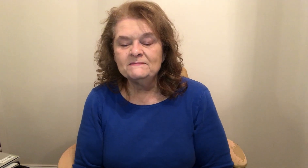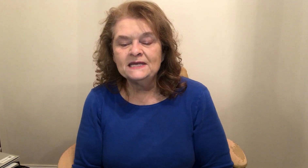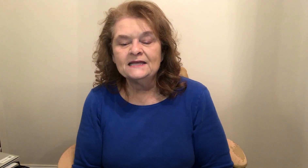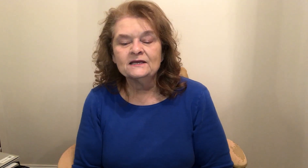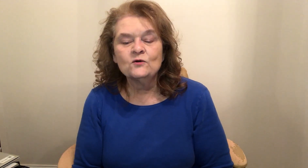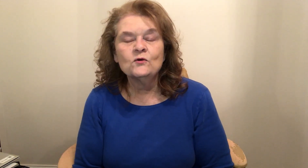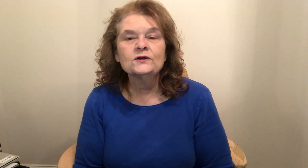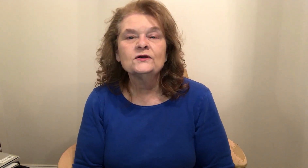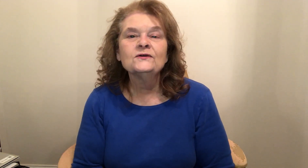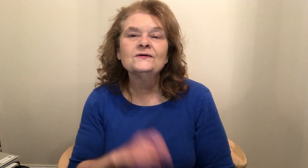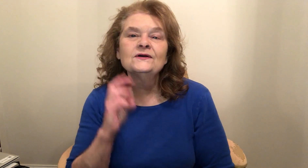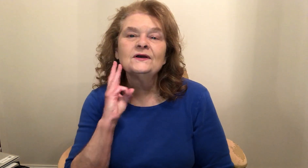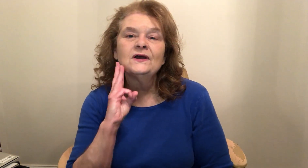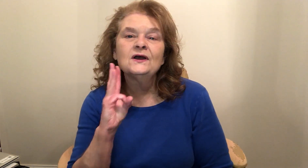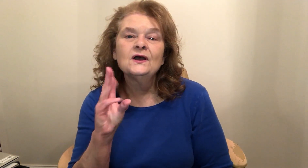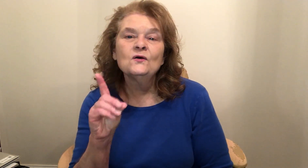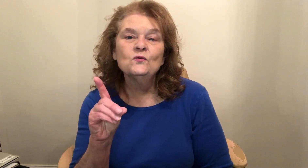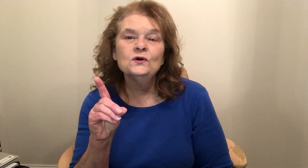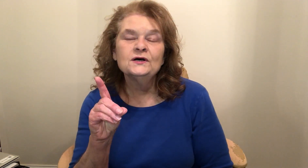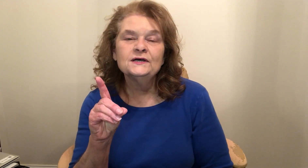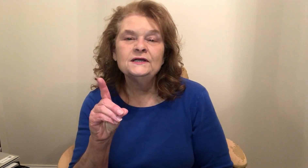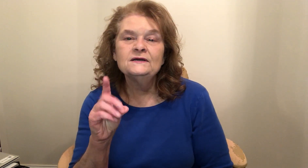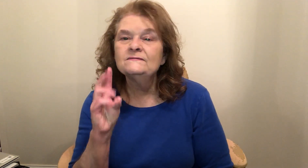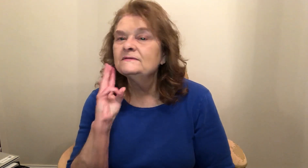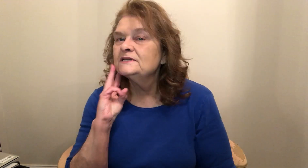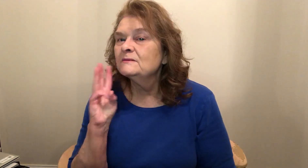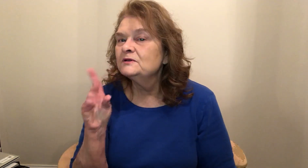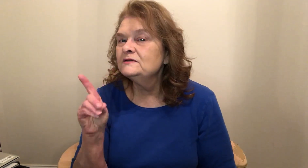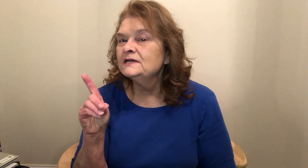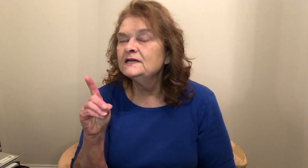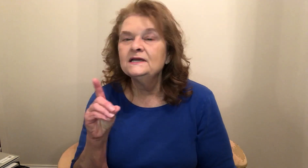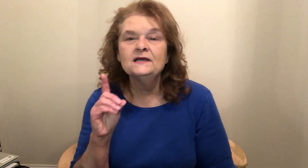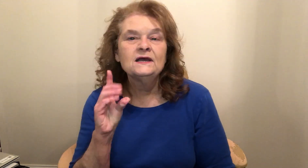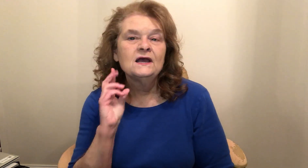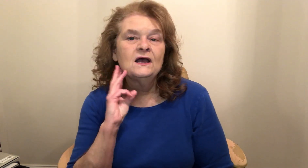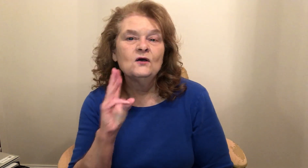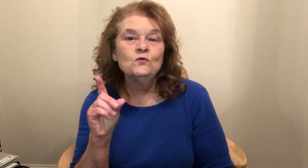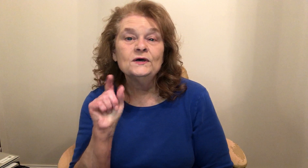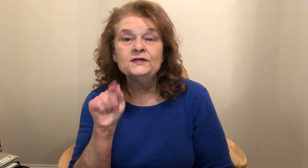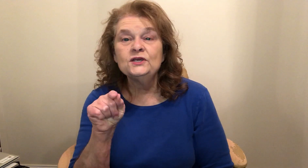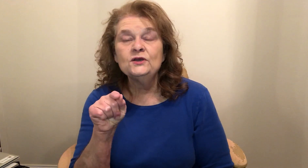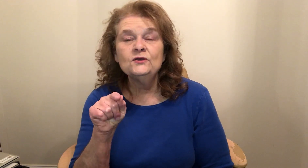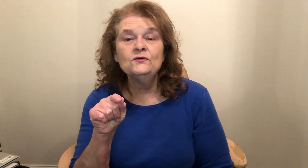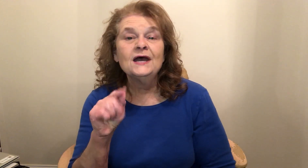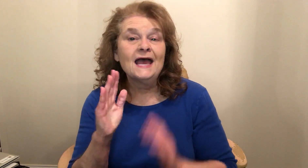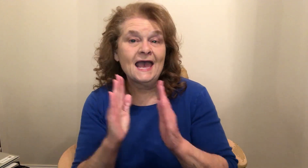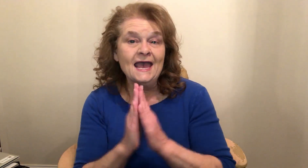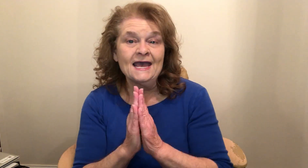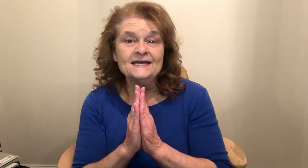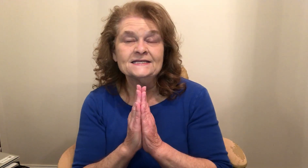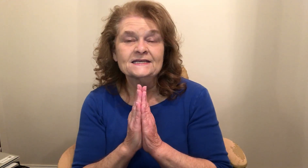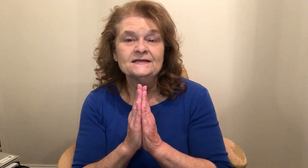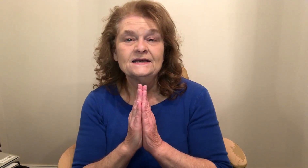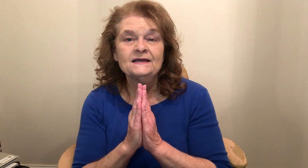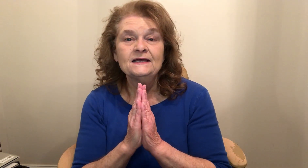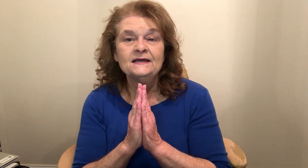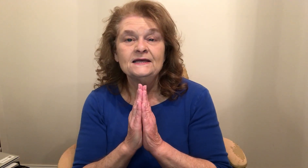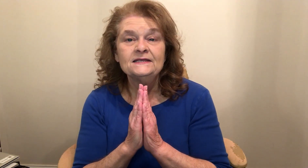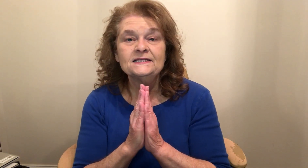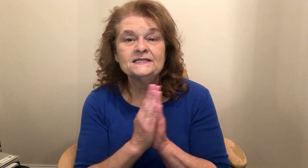at the corner? Would, WD, would you ask, this is the